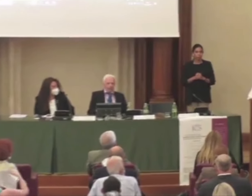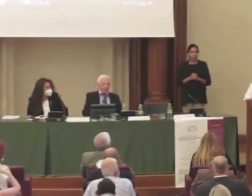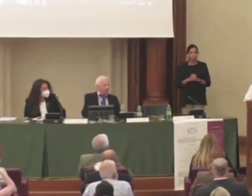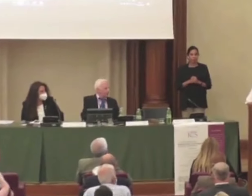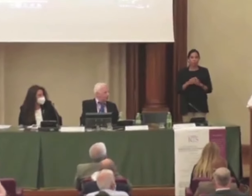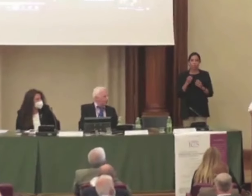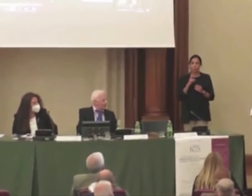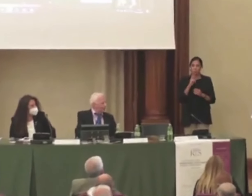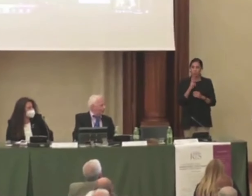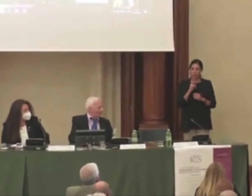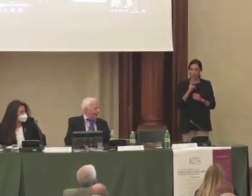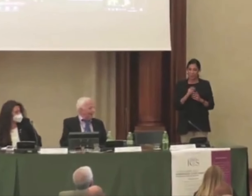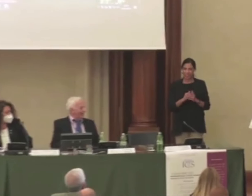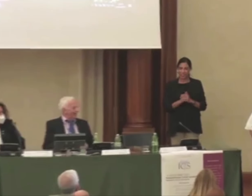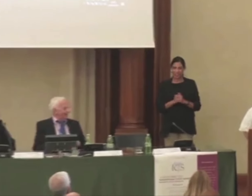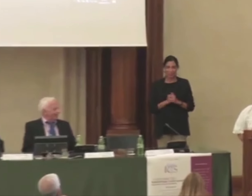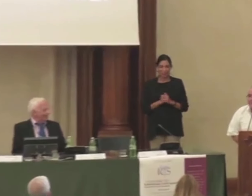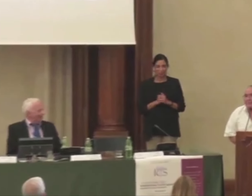Buon pomeriggio.